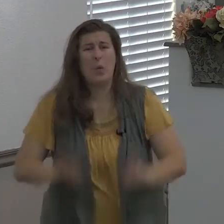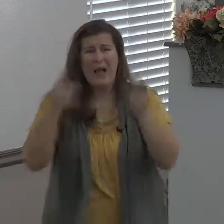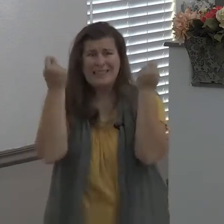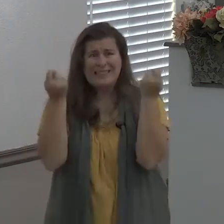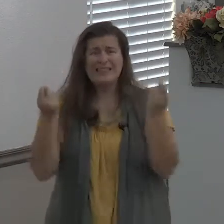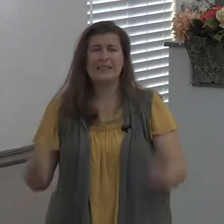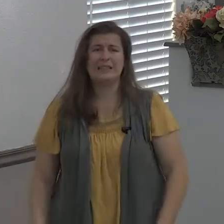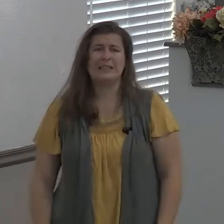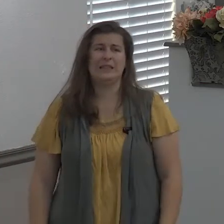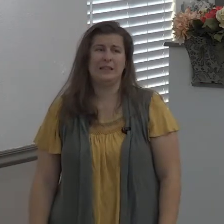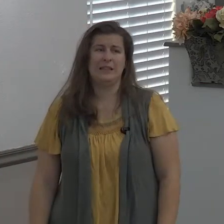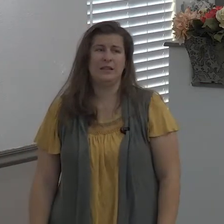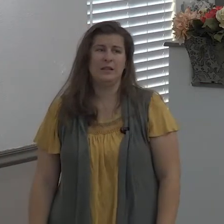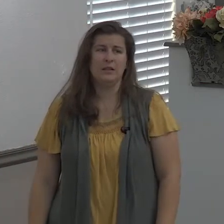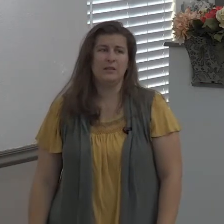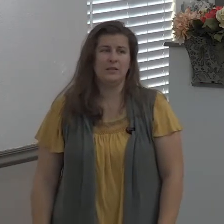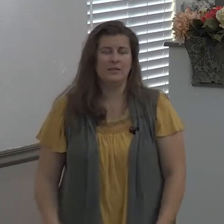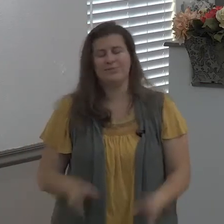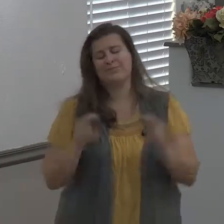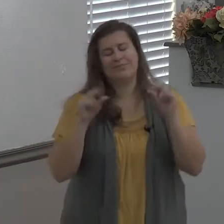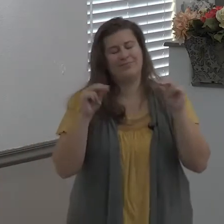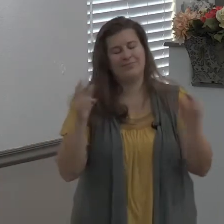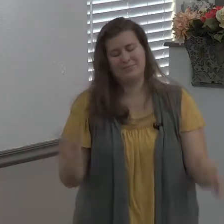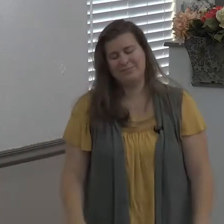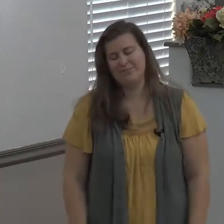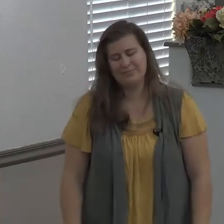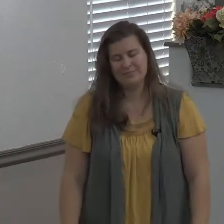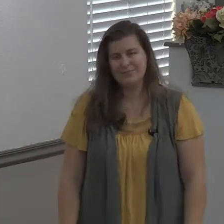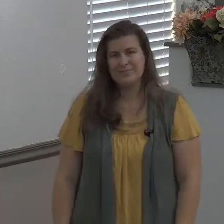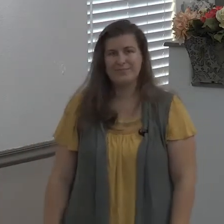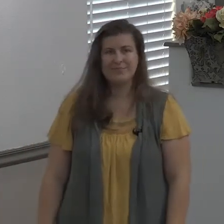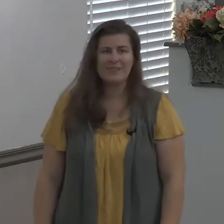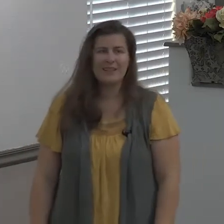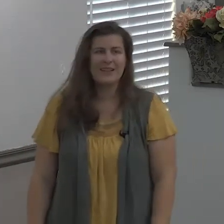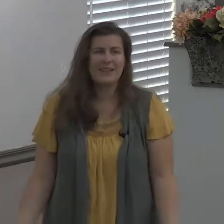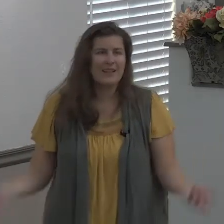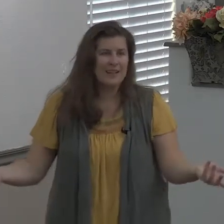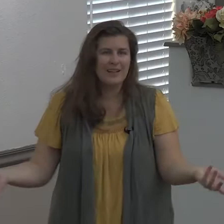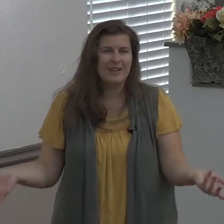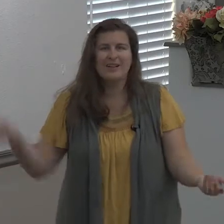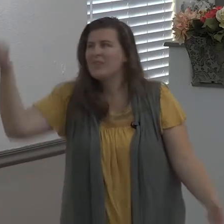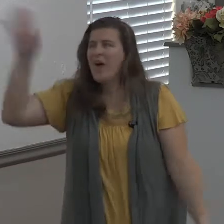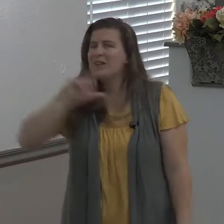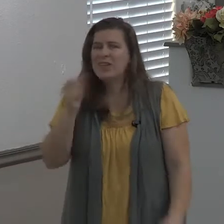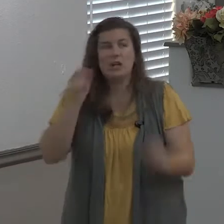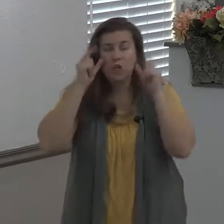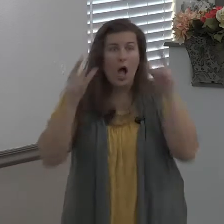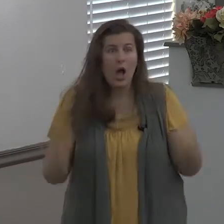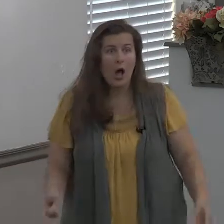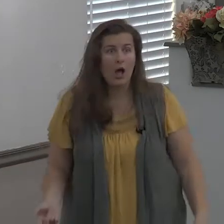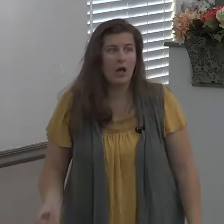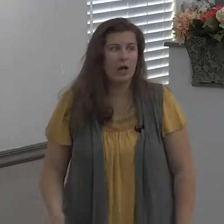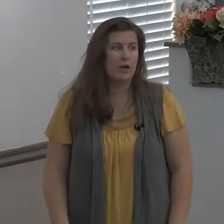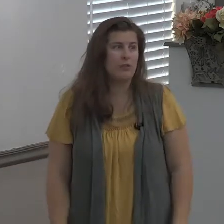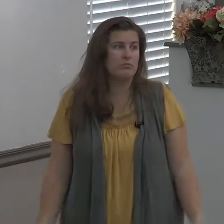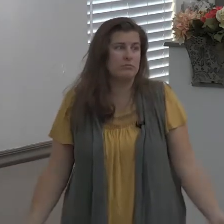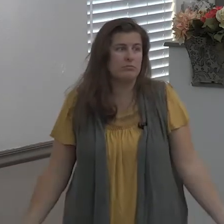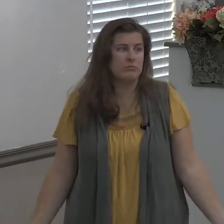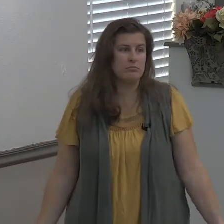I can't believe it. Fight won. While I was sleeping, 138,000 votes got counted, God said. Wait,